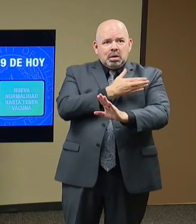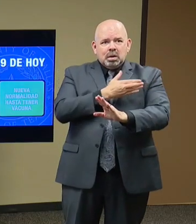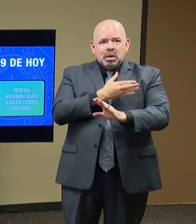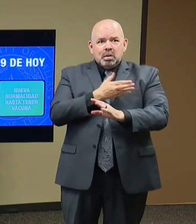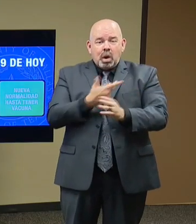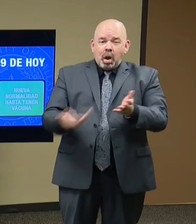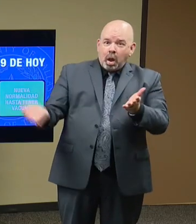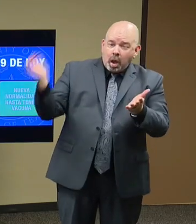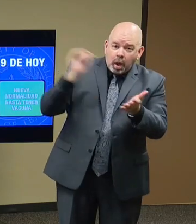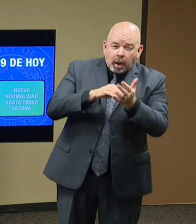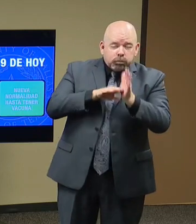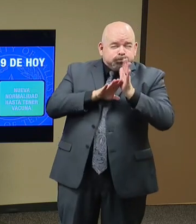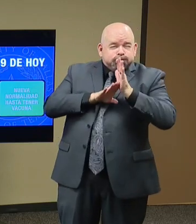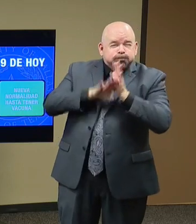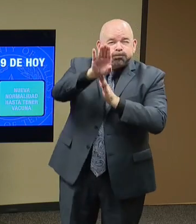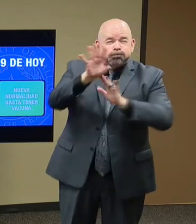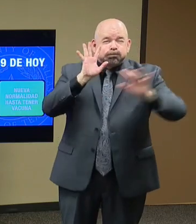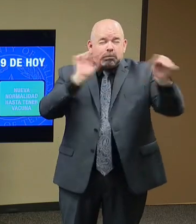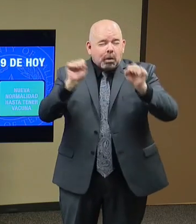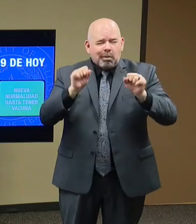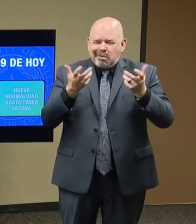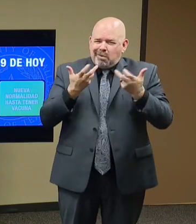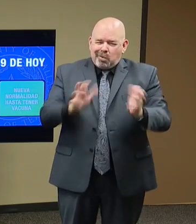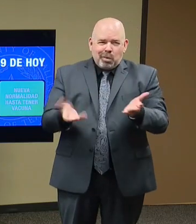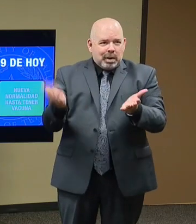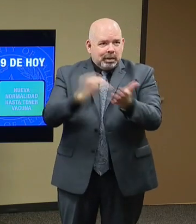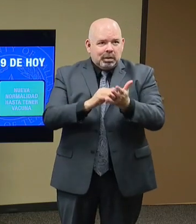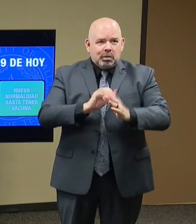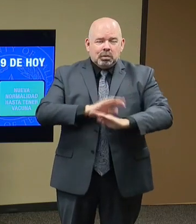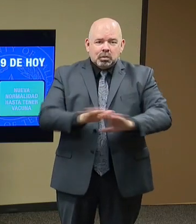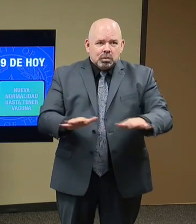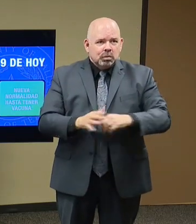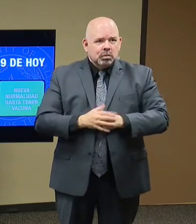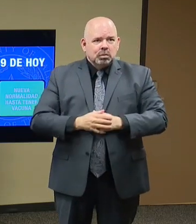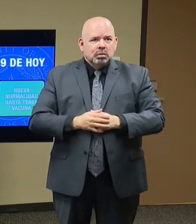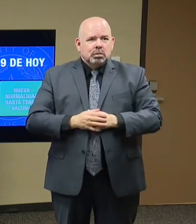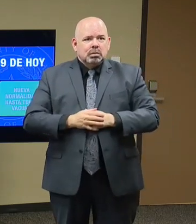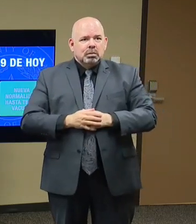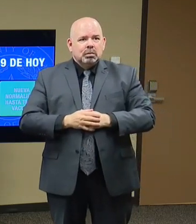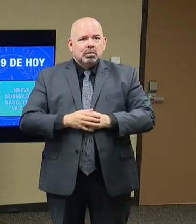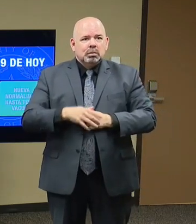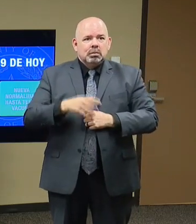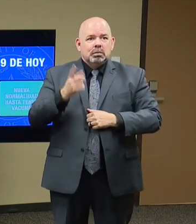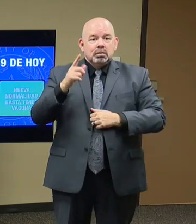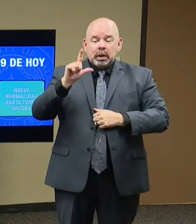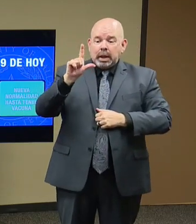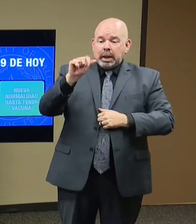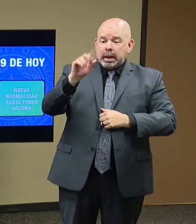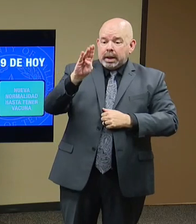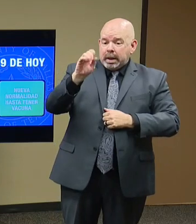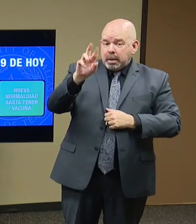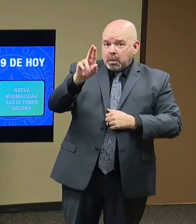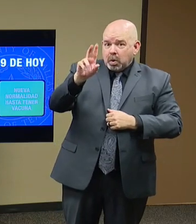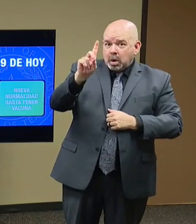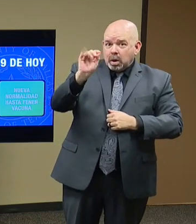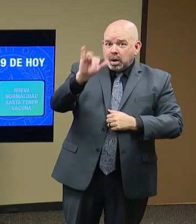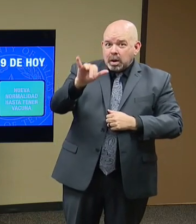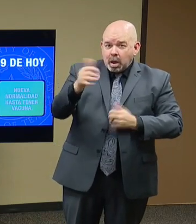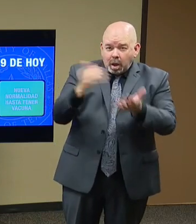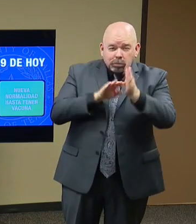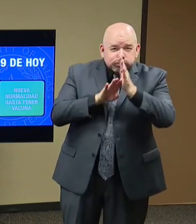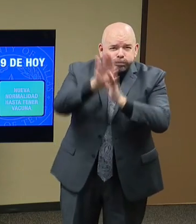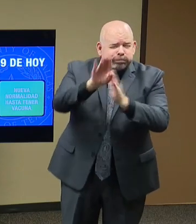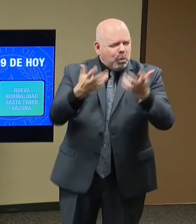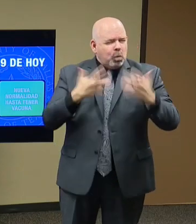weekend over July 4th. Similarly, with Labor Day coming up, we cannot have a weekend like Memorial Day